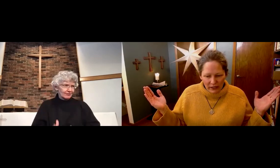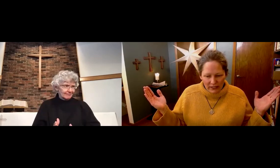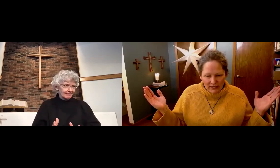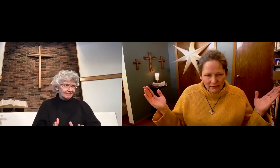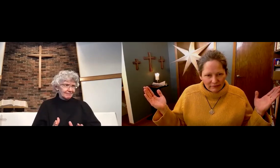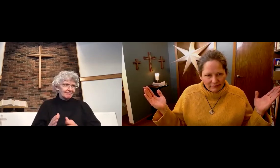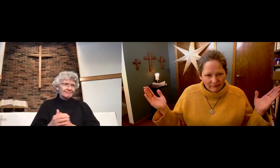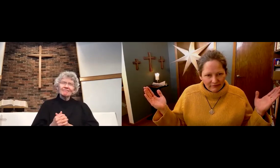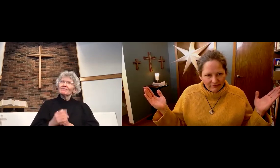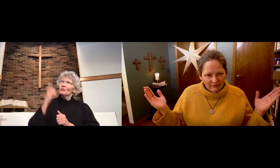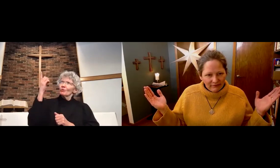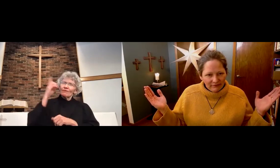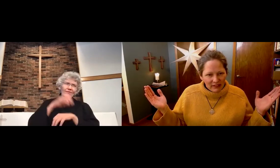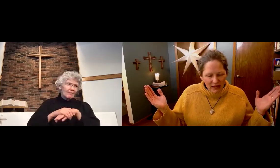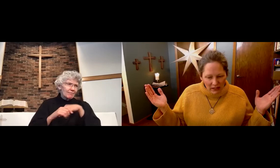Jesus Christ.